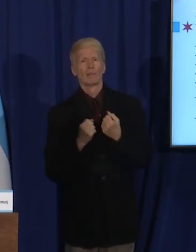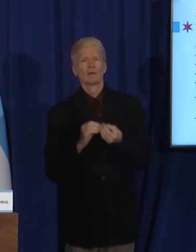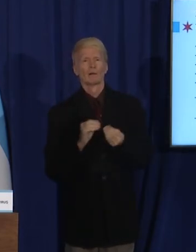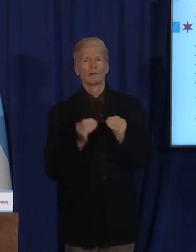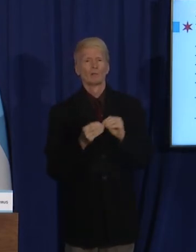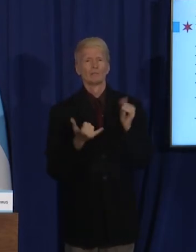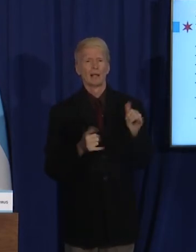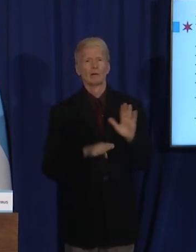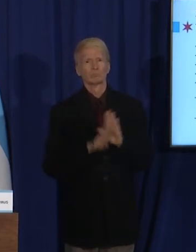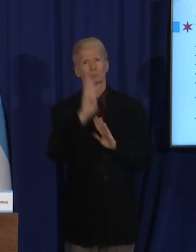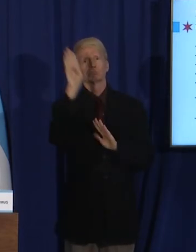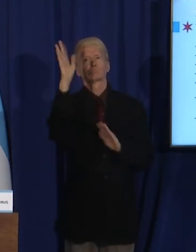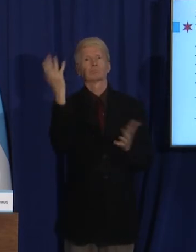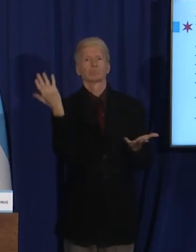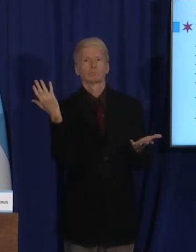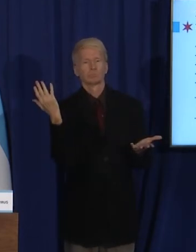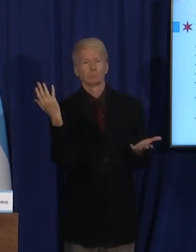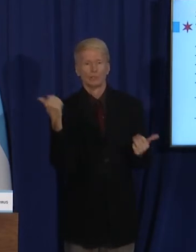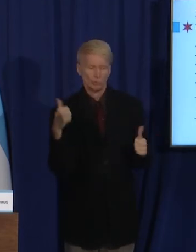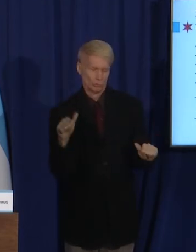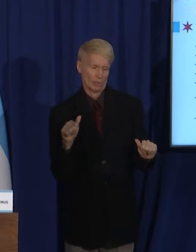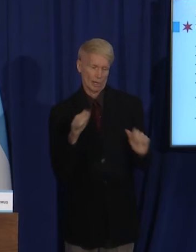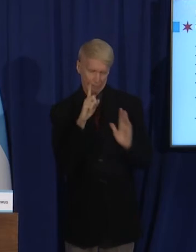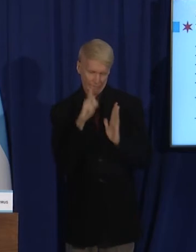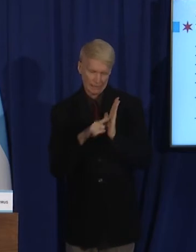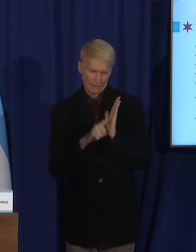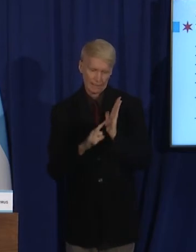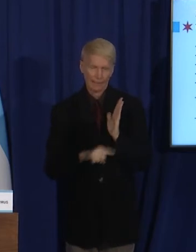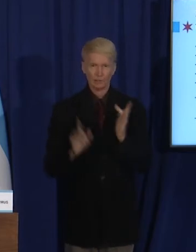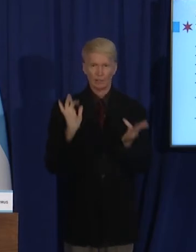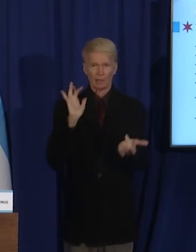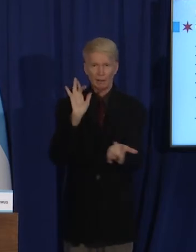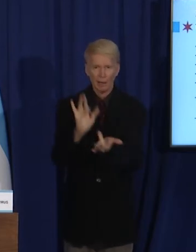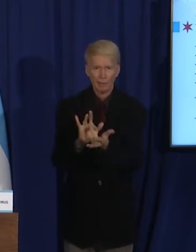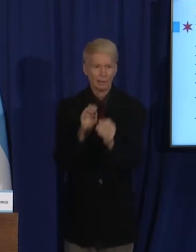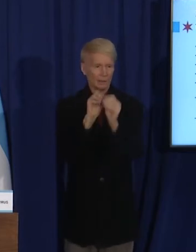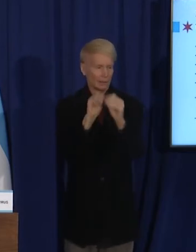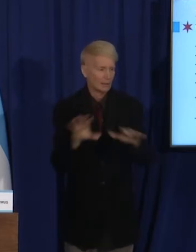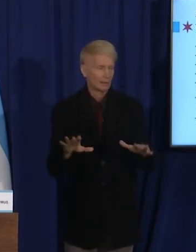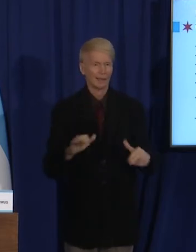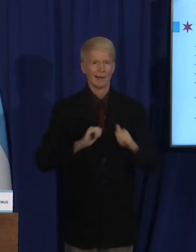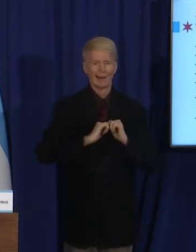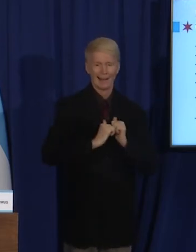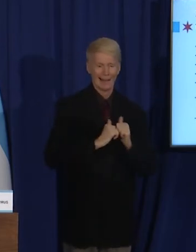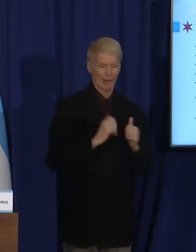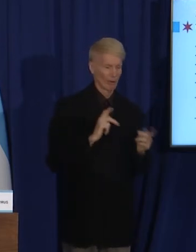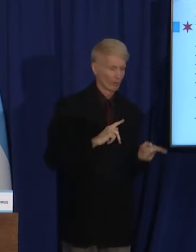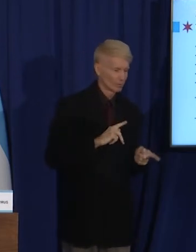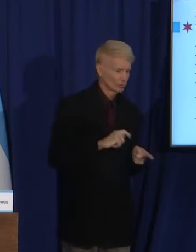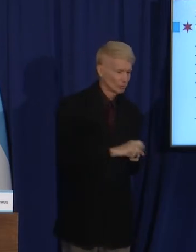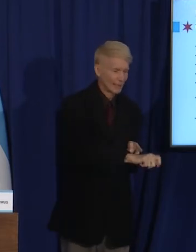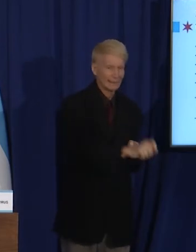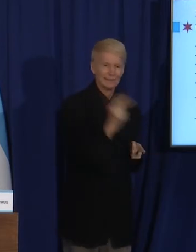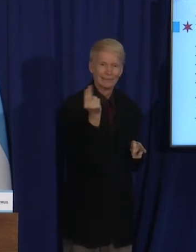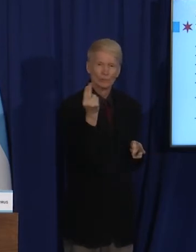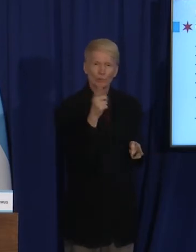cases. We're doing everything we can to do case investigations, outbreak investigations, reach out to the contact tracing. But it's also a big pressure